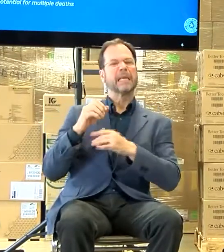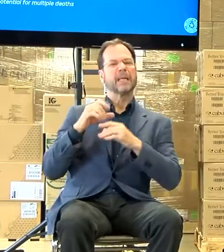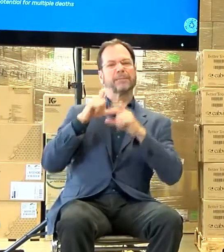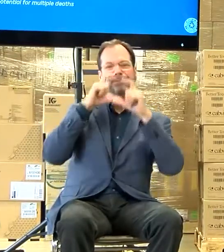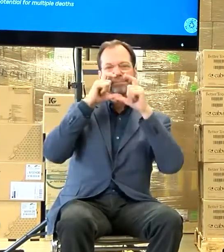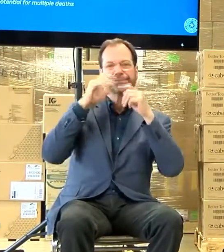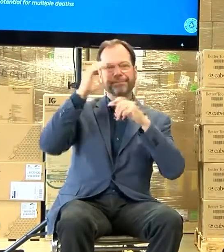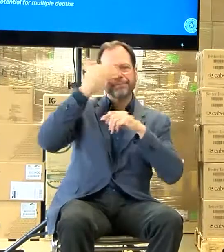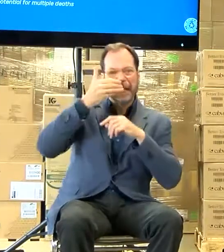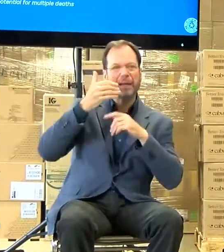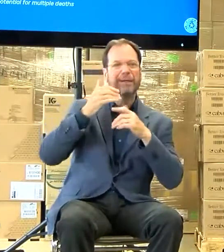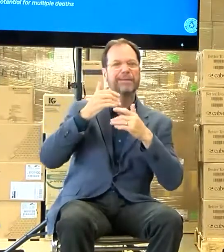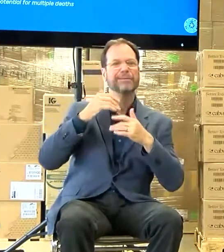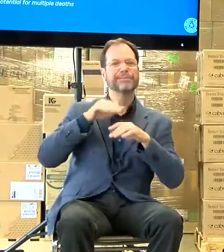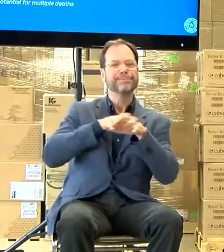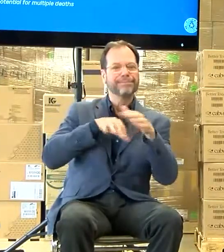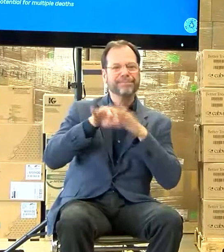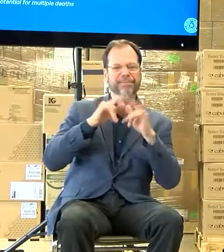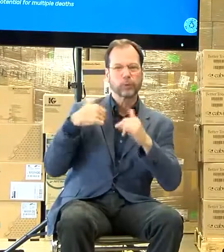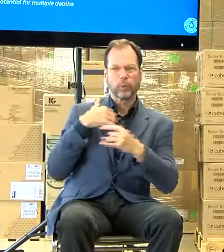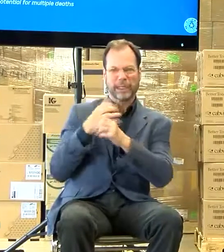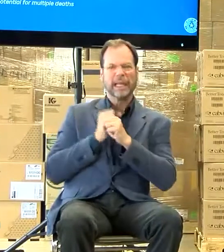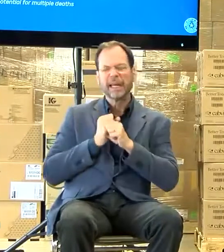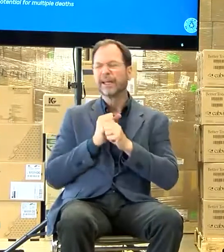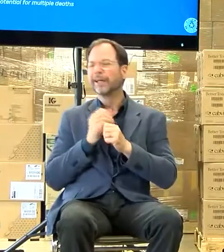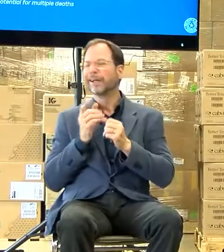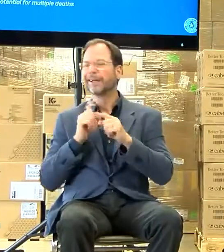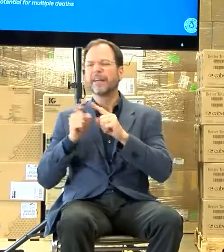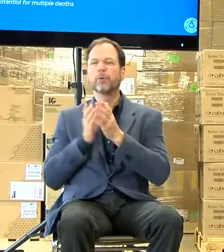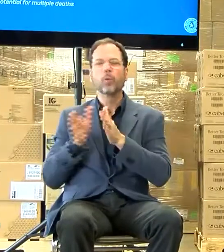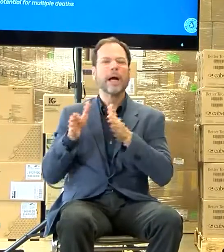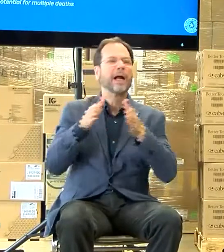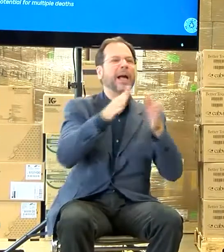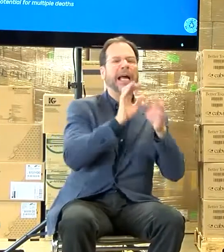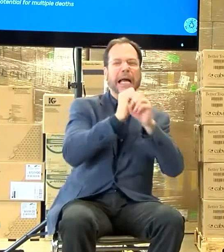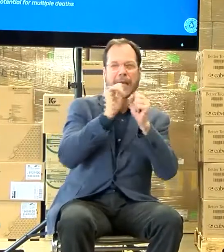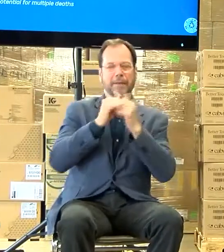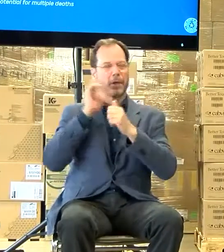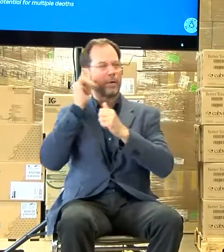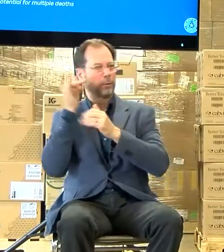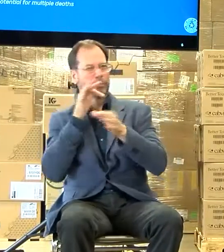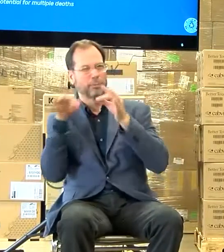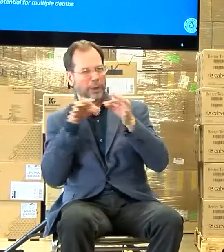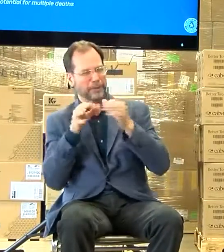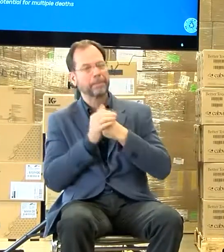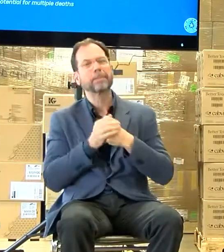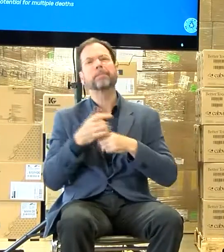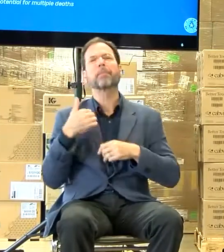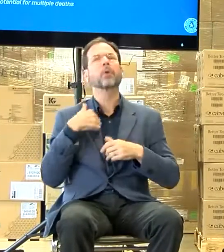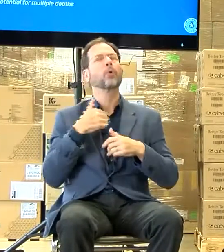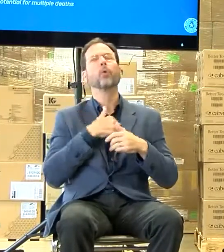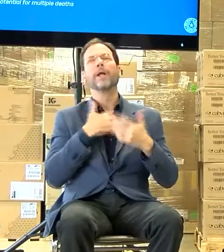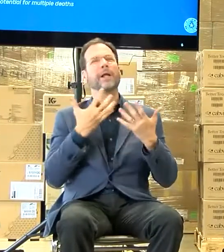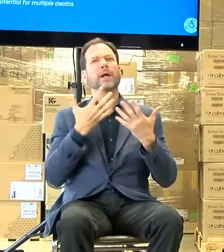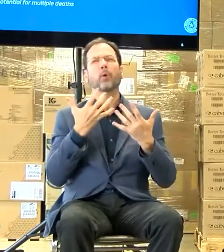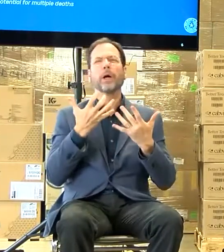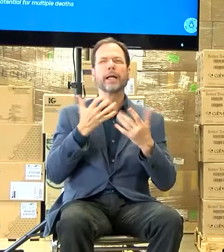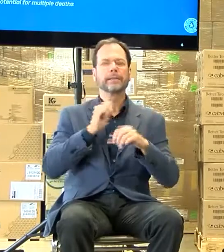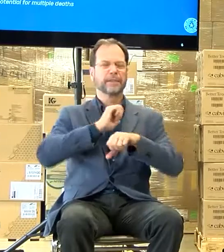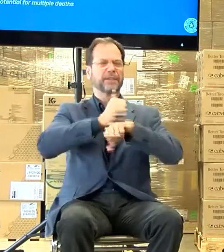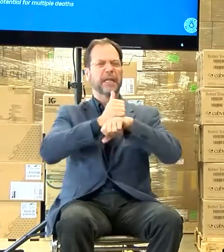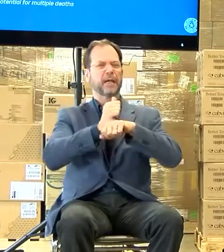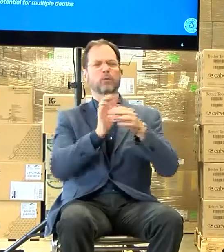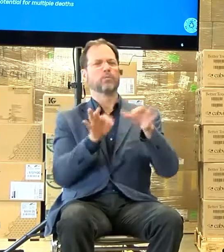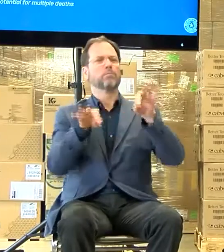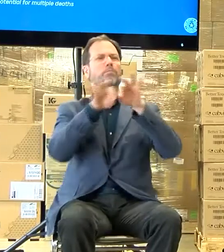have obtained through the state through the various mechanisms that the governor related to. So we wanted to set out a set of priorities,